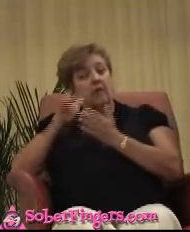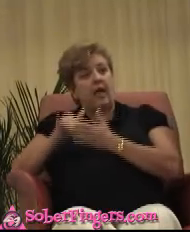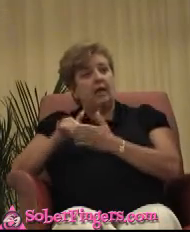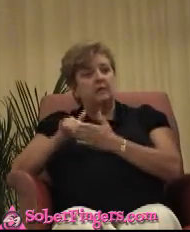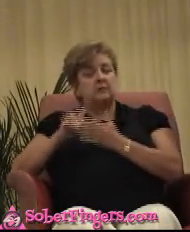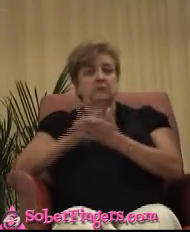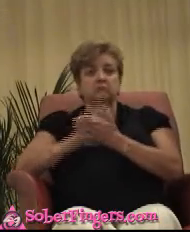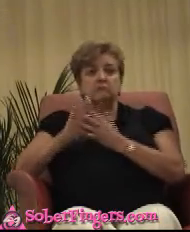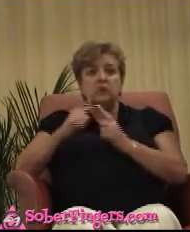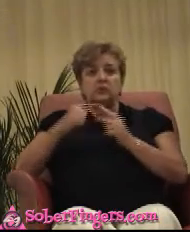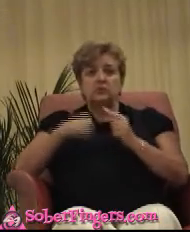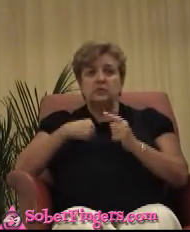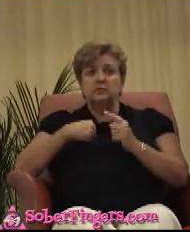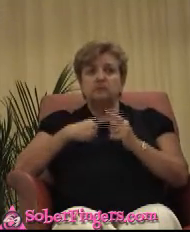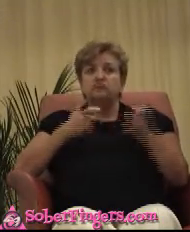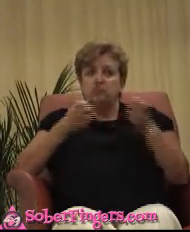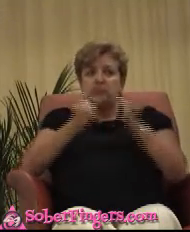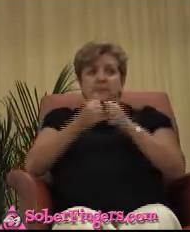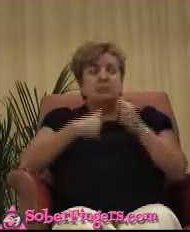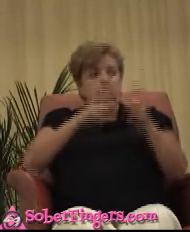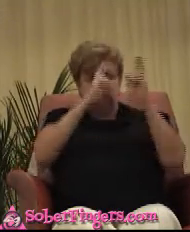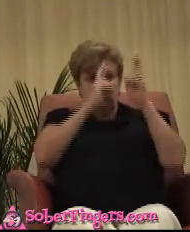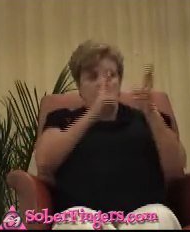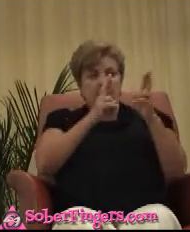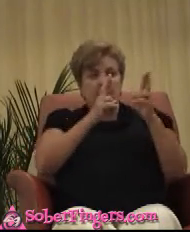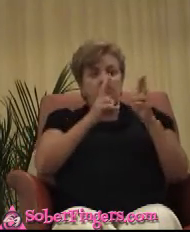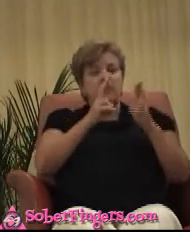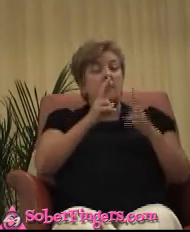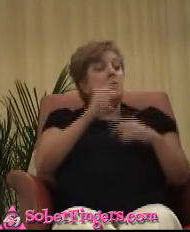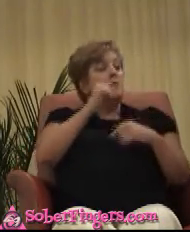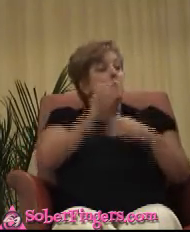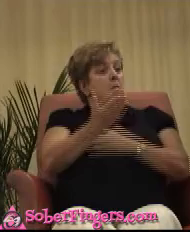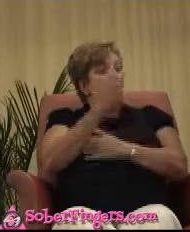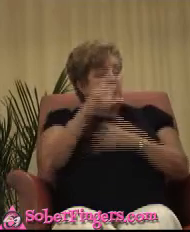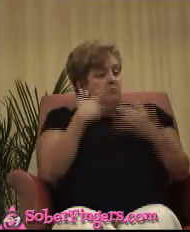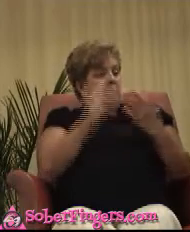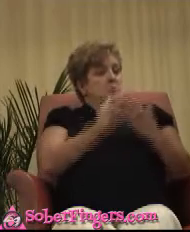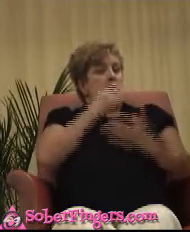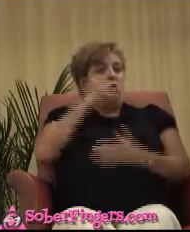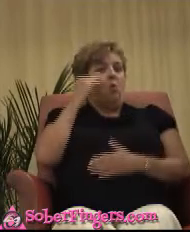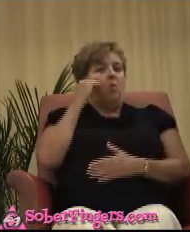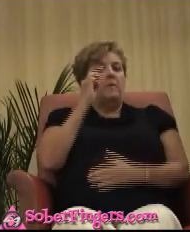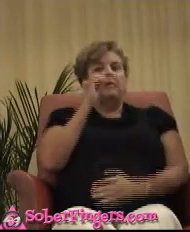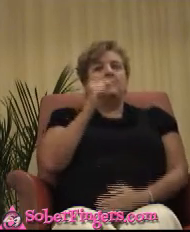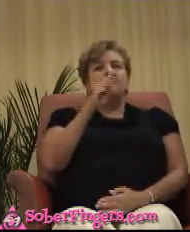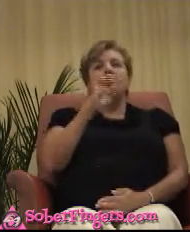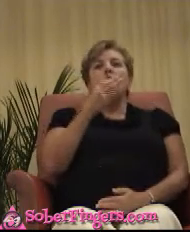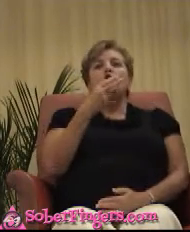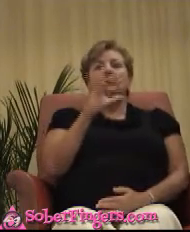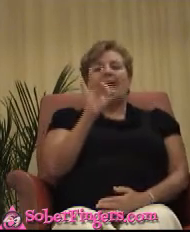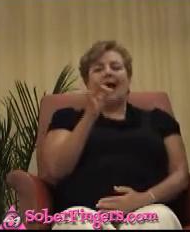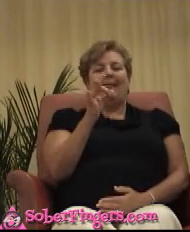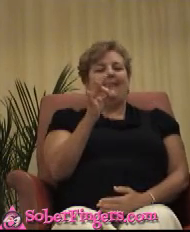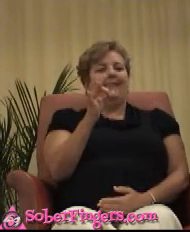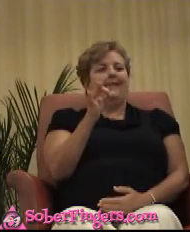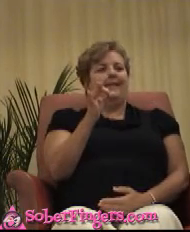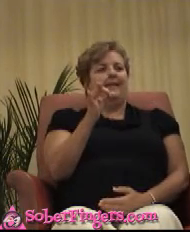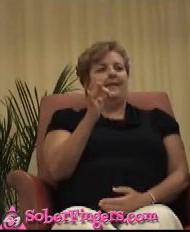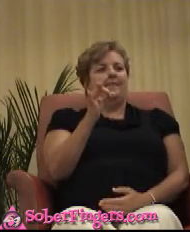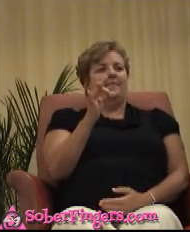I got home the next morning, which was March the 9th. I was supposed to get home the night